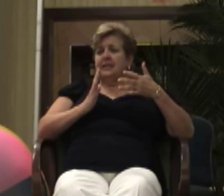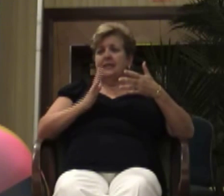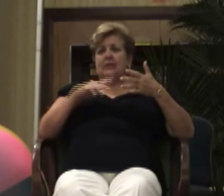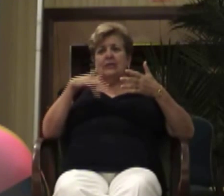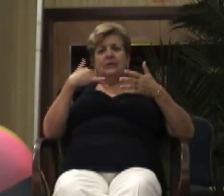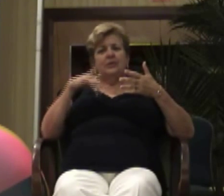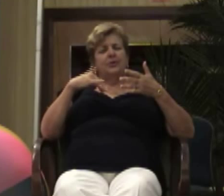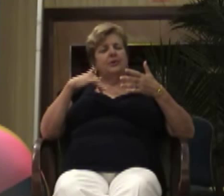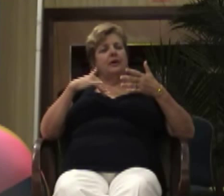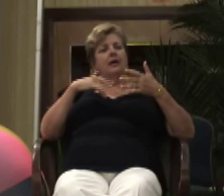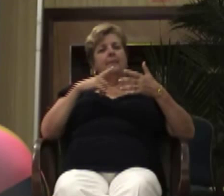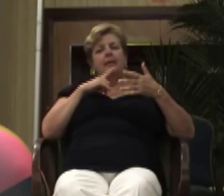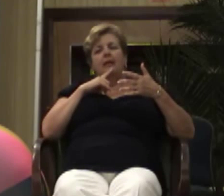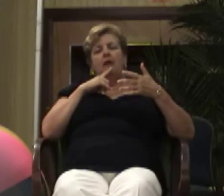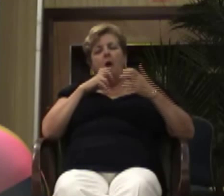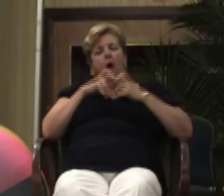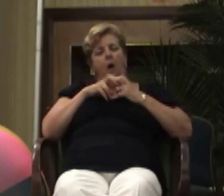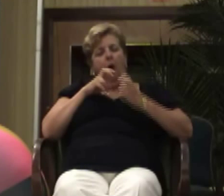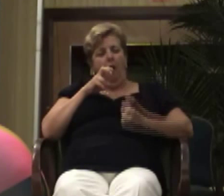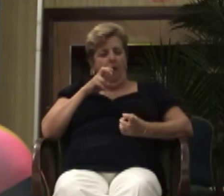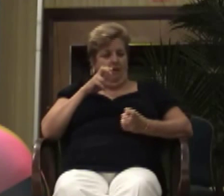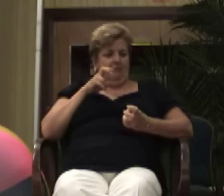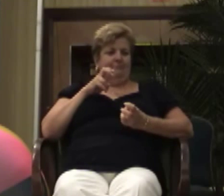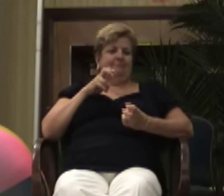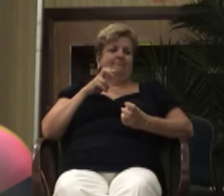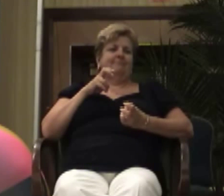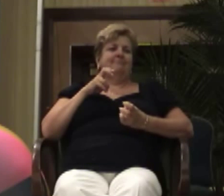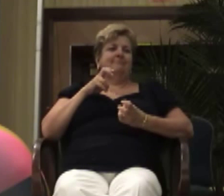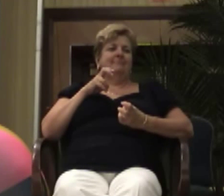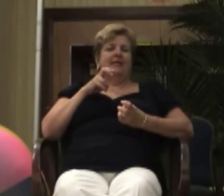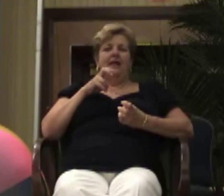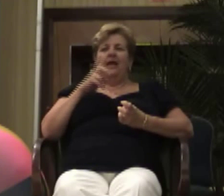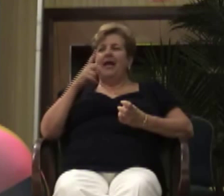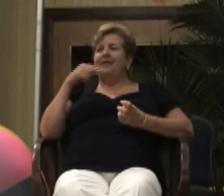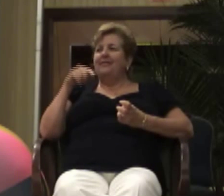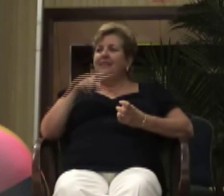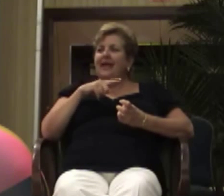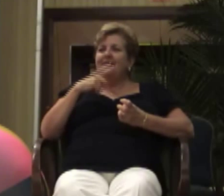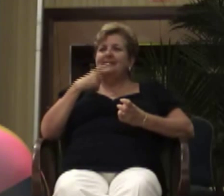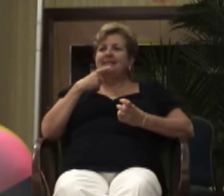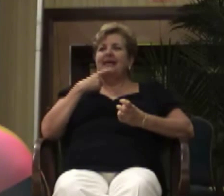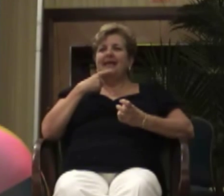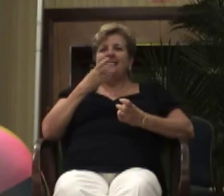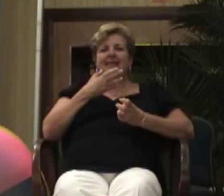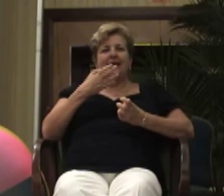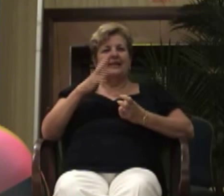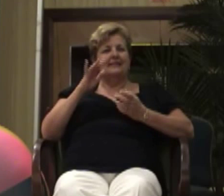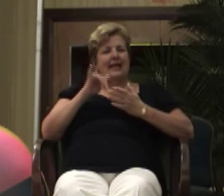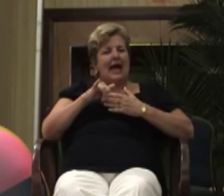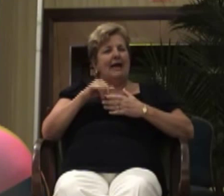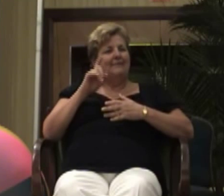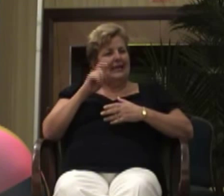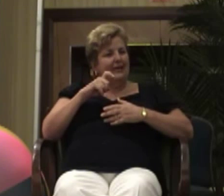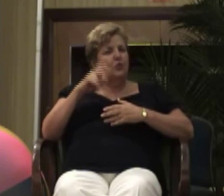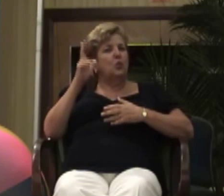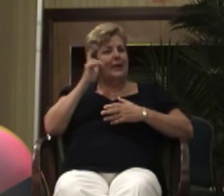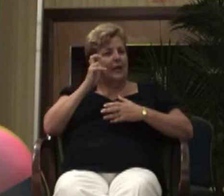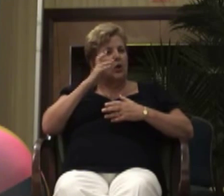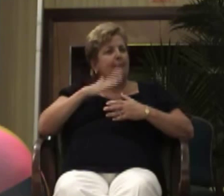just in awe of them. And they have said things that I have desperately needed to hear in my life at this particular